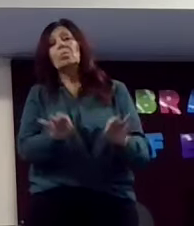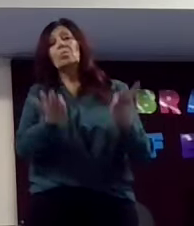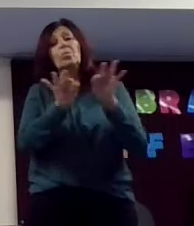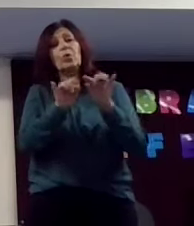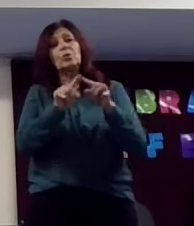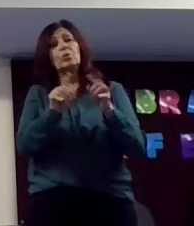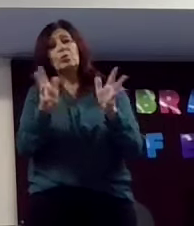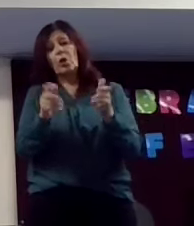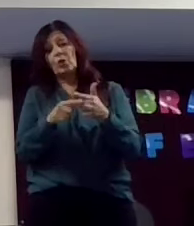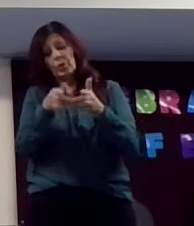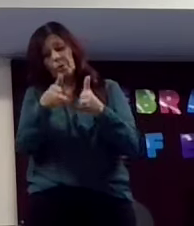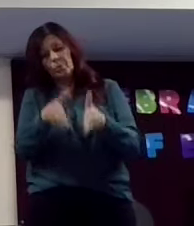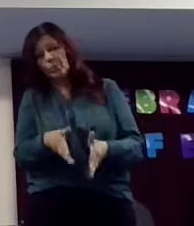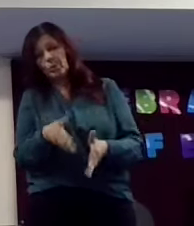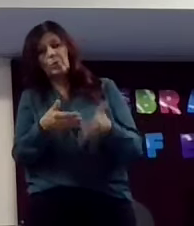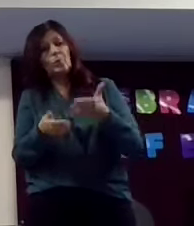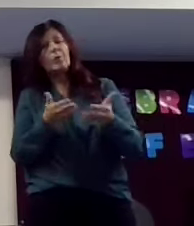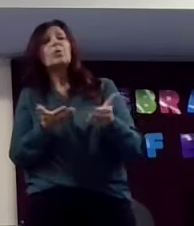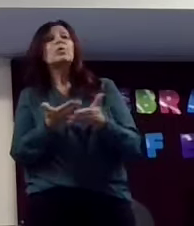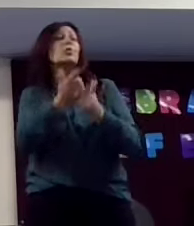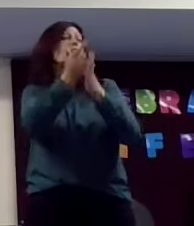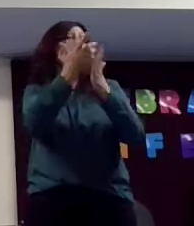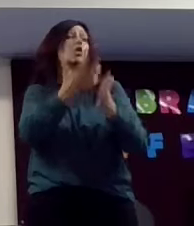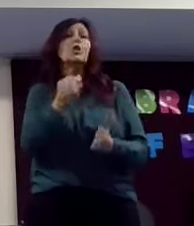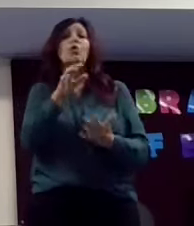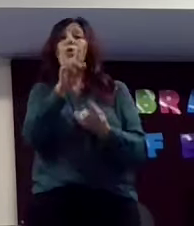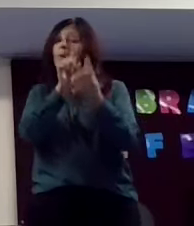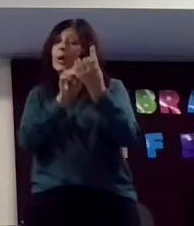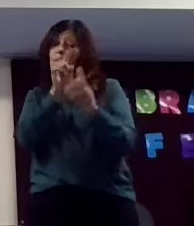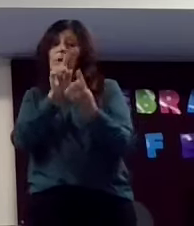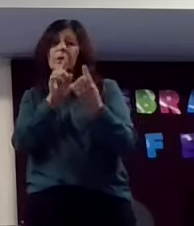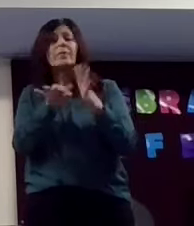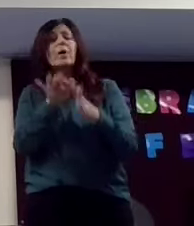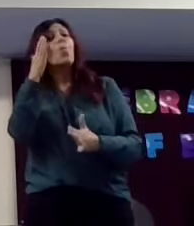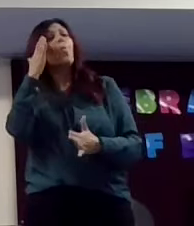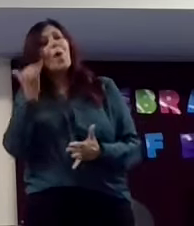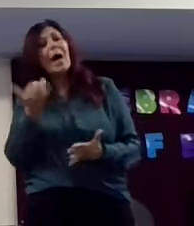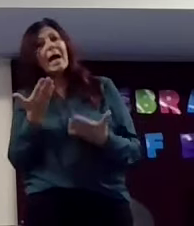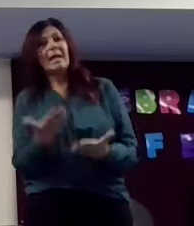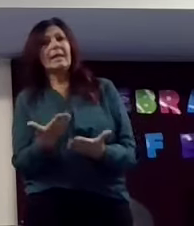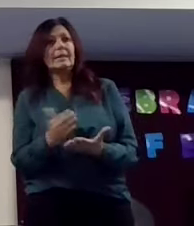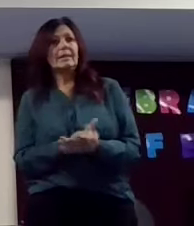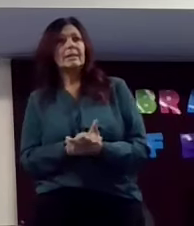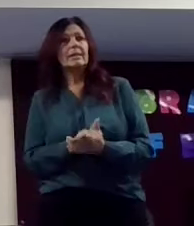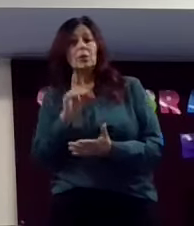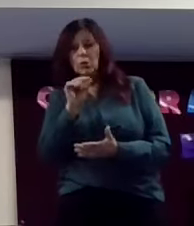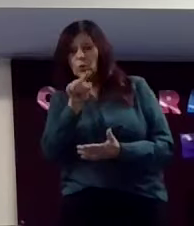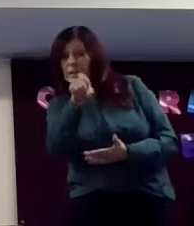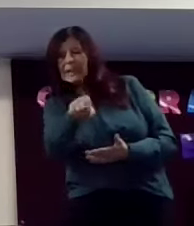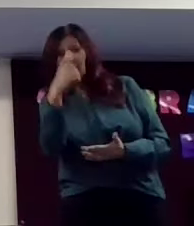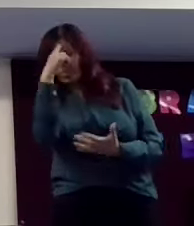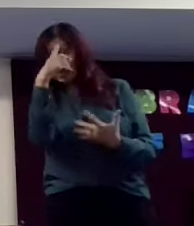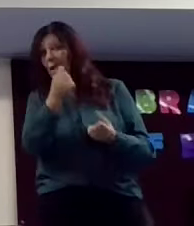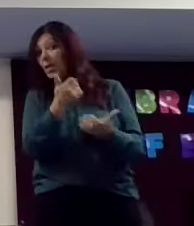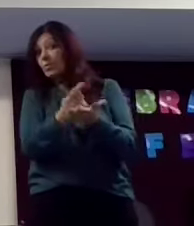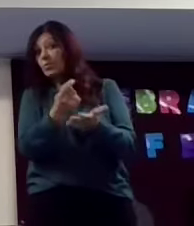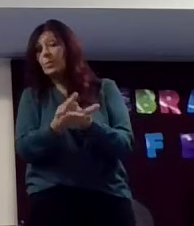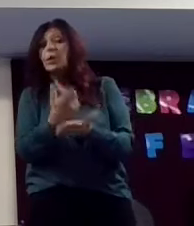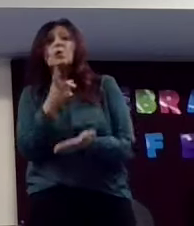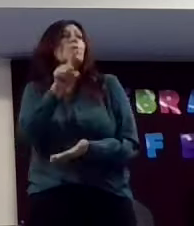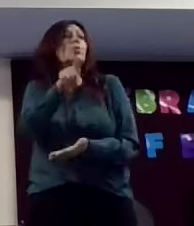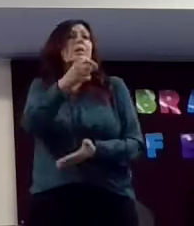important to talk to that person, whether it's through their attorney or it's one-on-one, to find out why they're acting in that way. Do they need some mental health treatment?